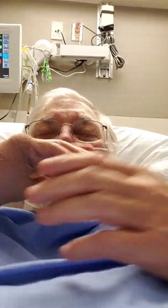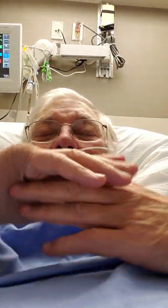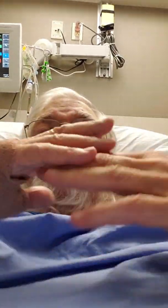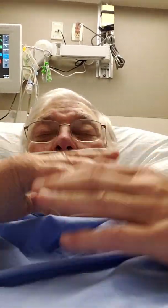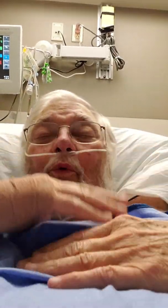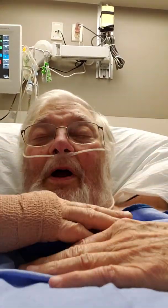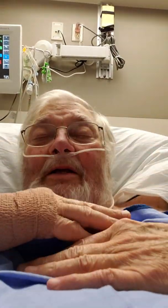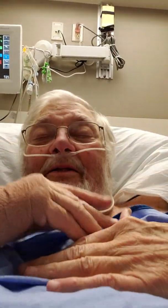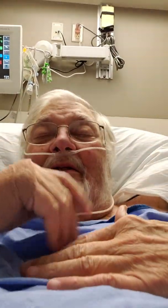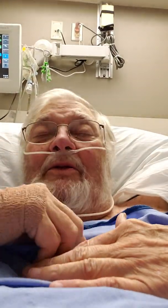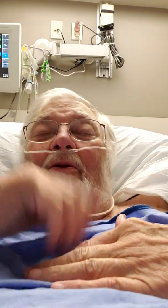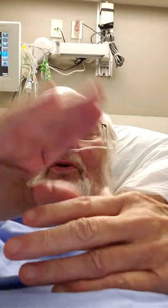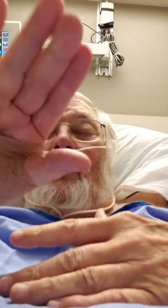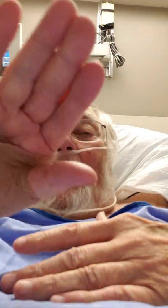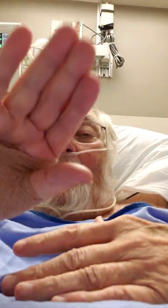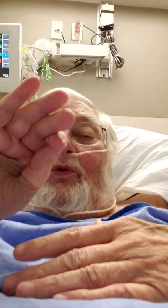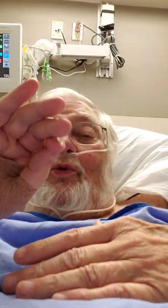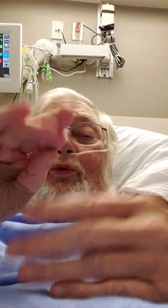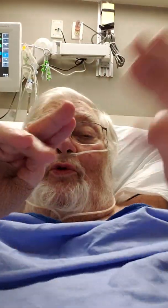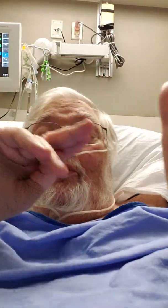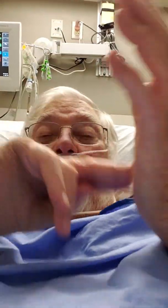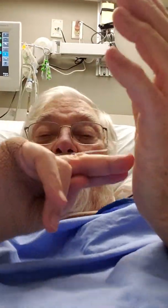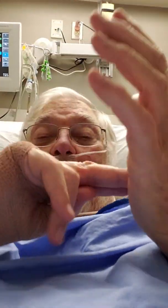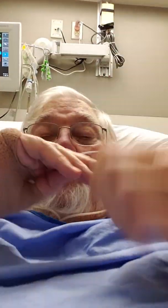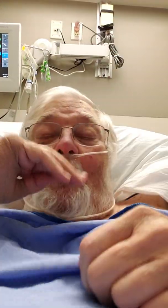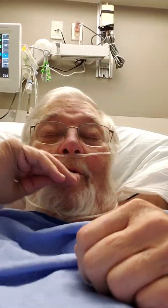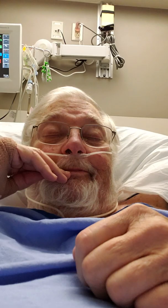wife drive to nursing home.